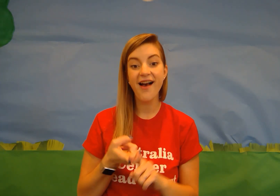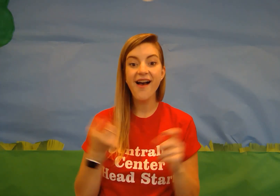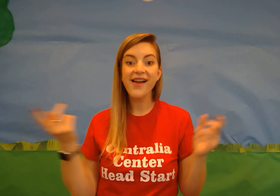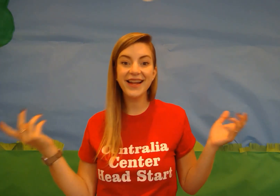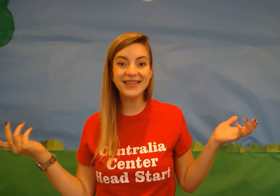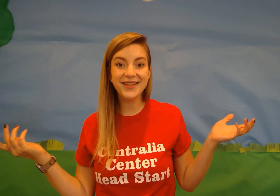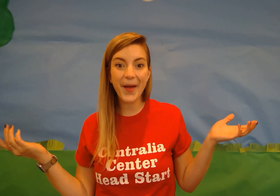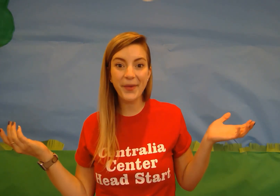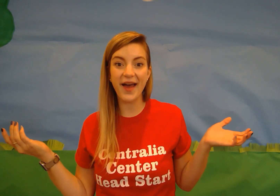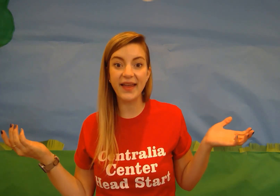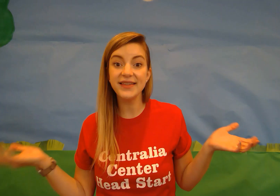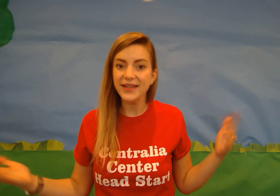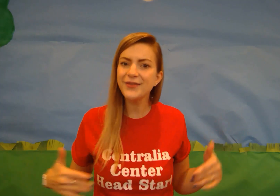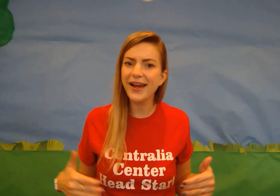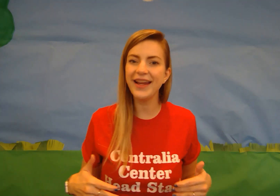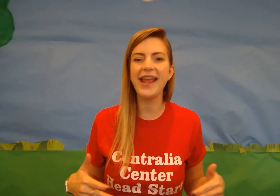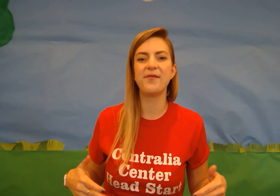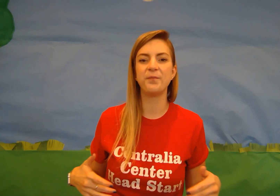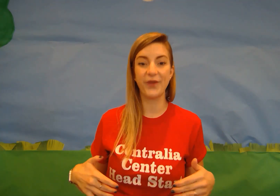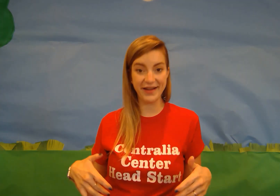Nice job, guys! Let's try it again. Ready?